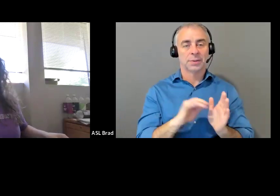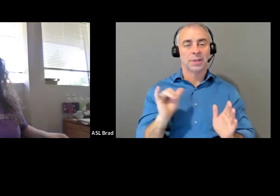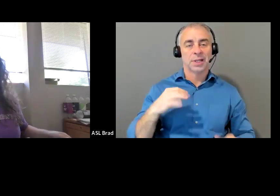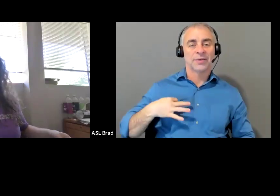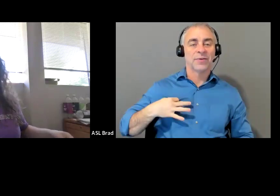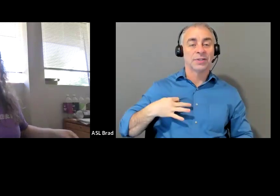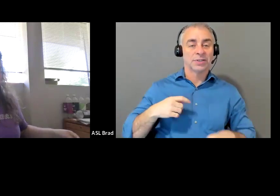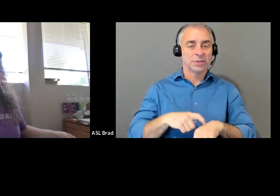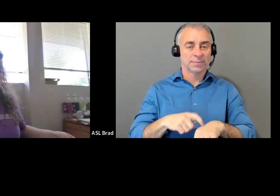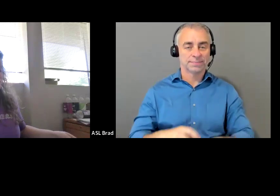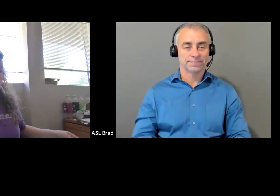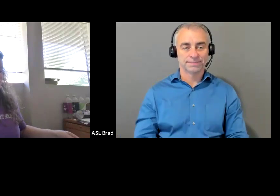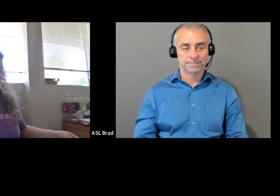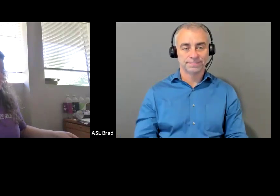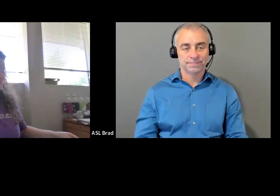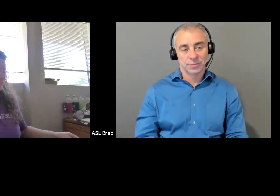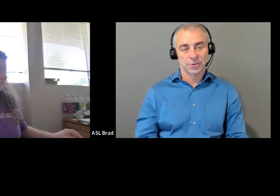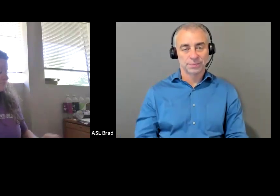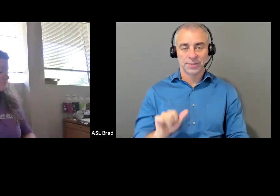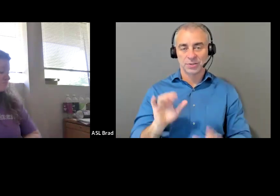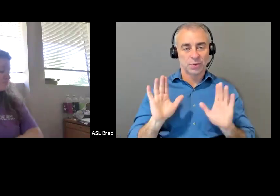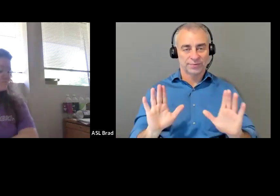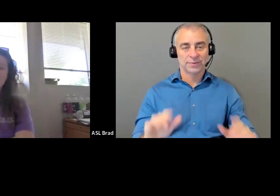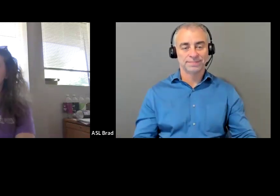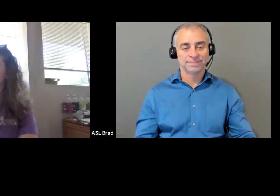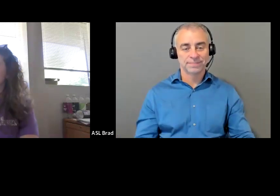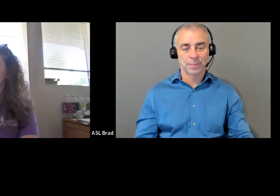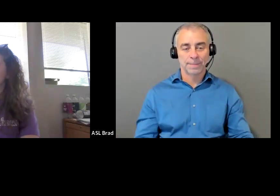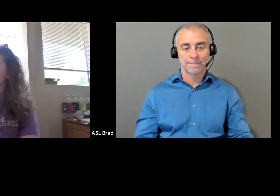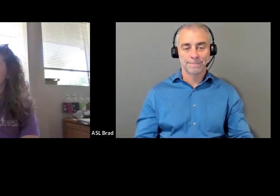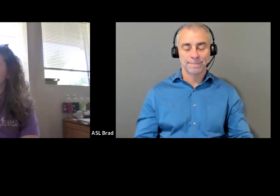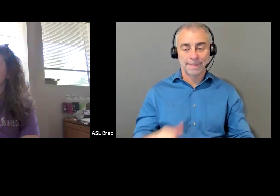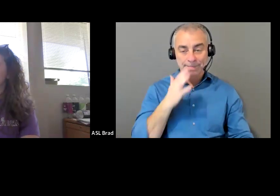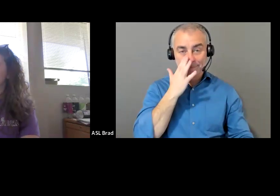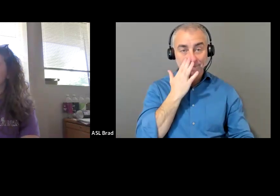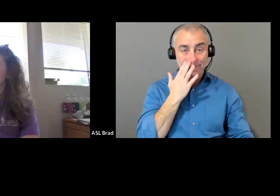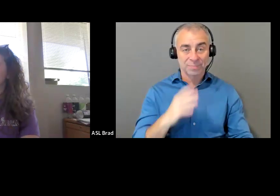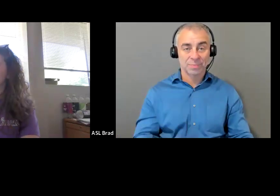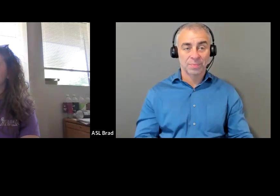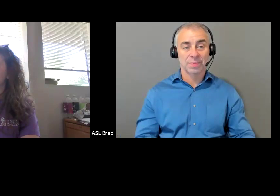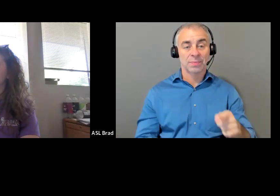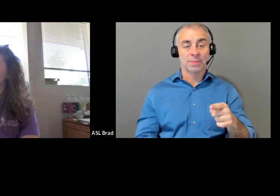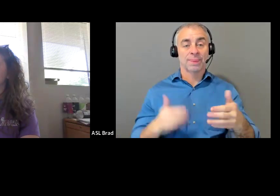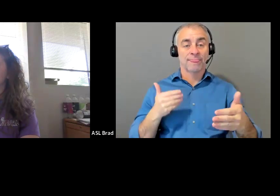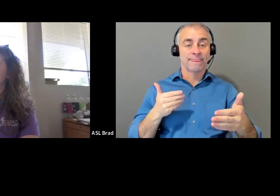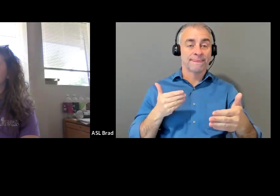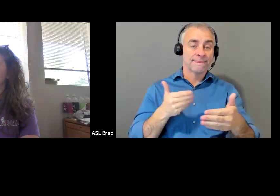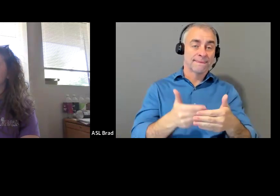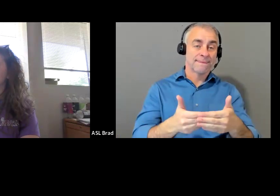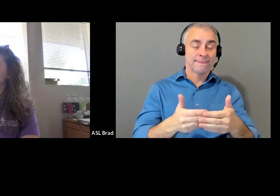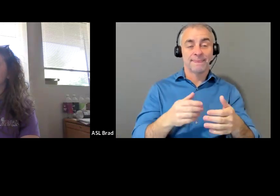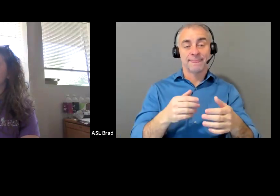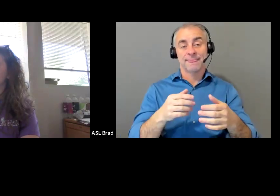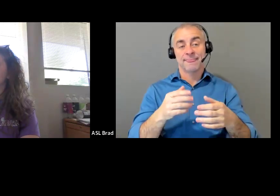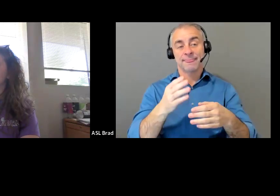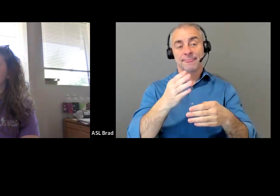volunteerism. So that's wonderful. As we come to the